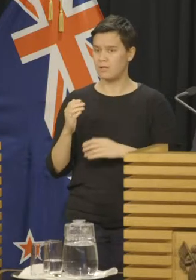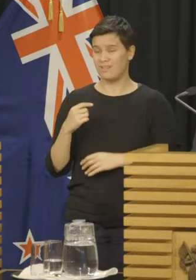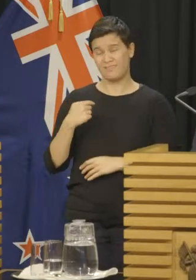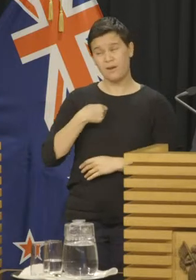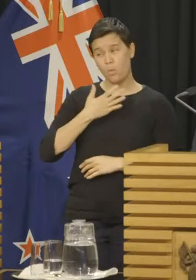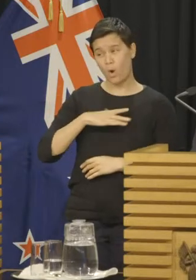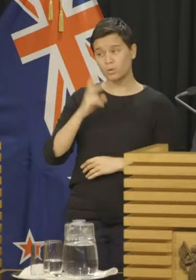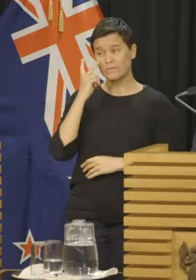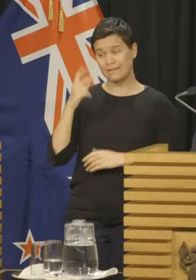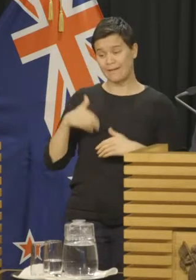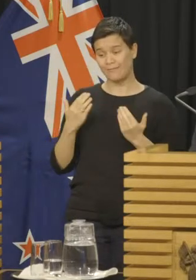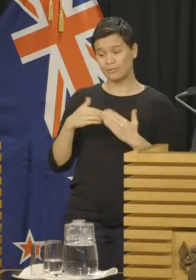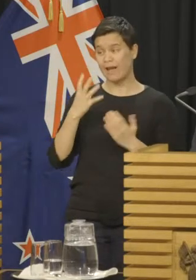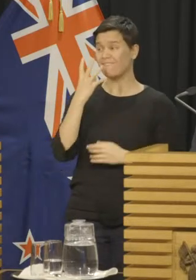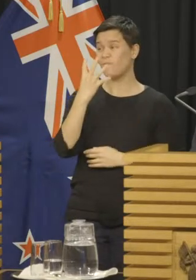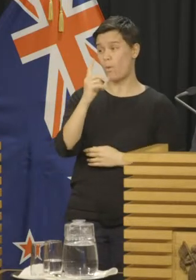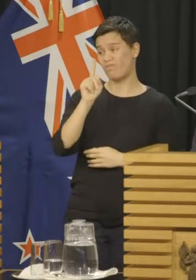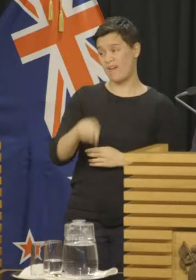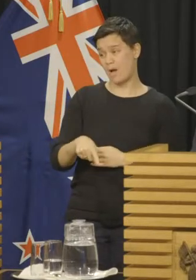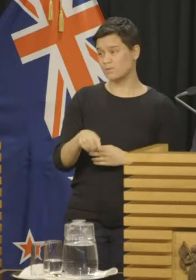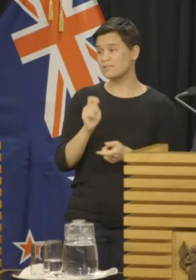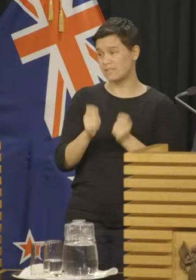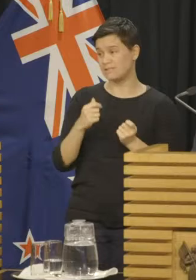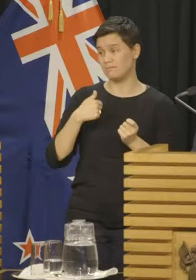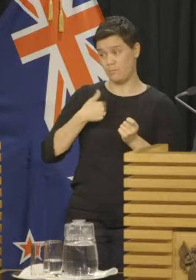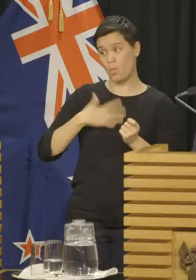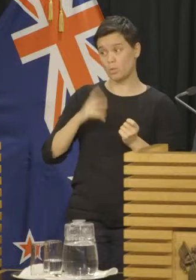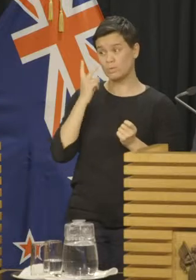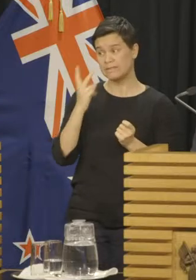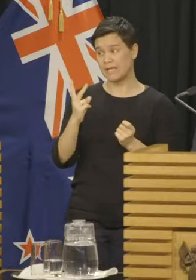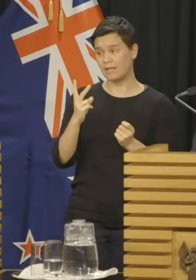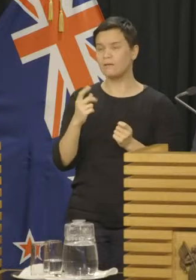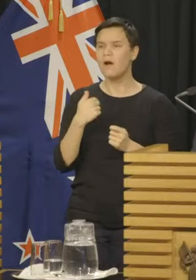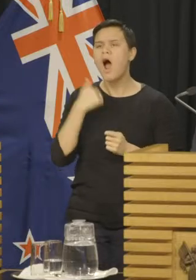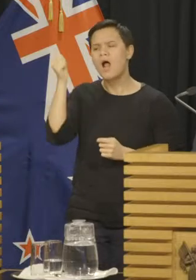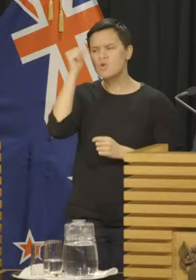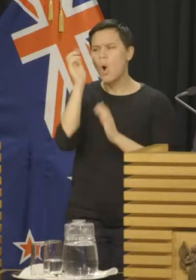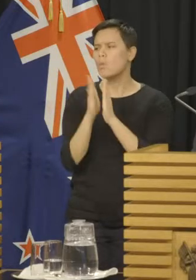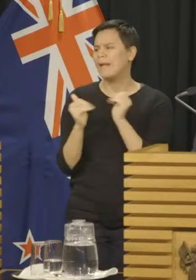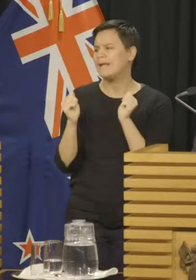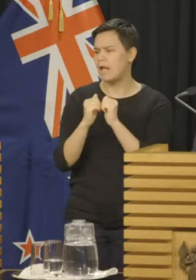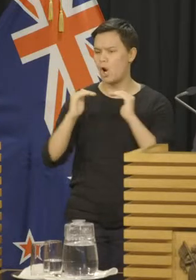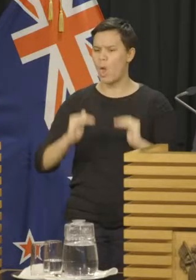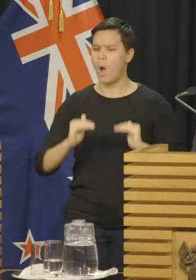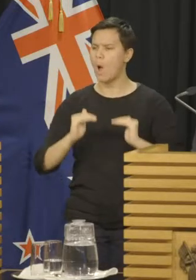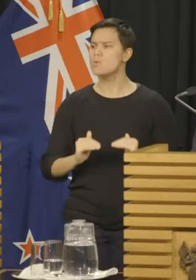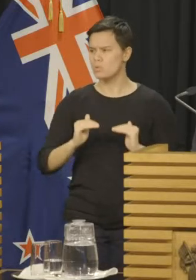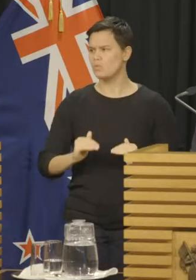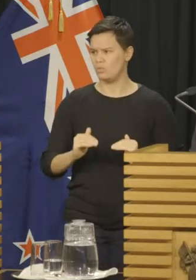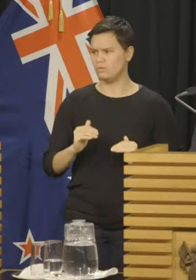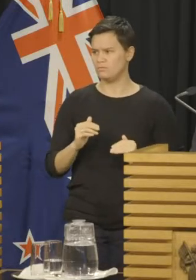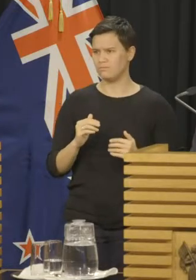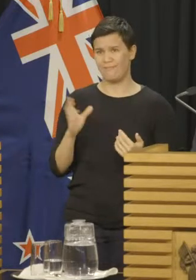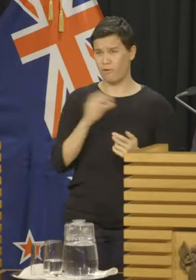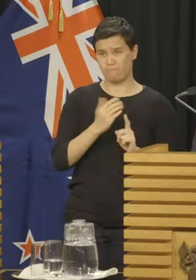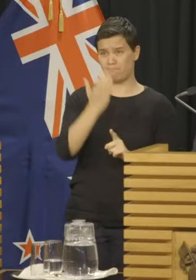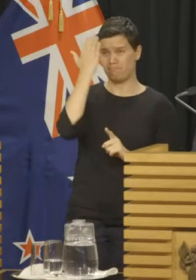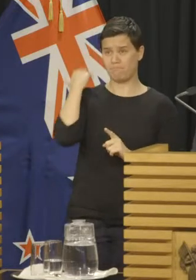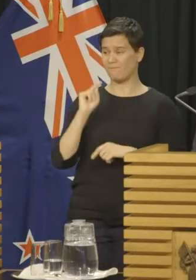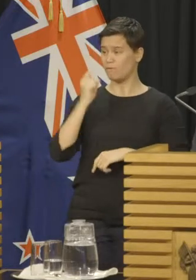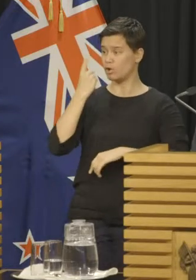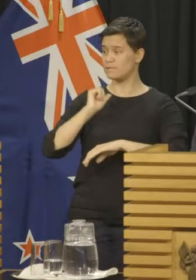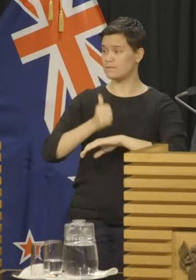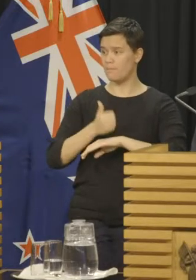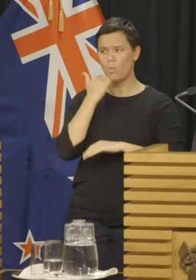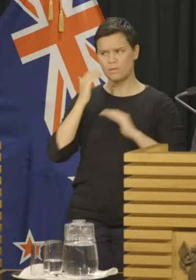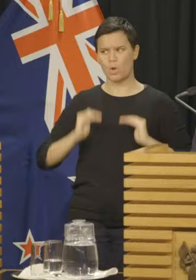minimum 4,000 tests a day. I do acknowledge that it goes down on the weekends, and it has ever since we started doing COVID testing. But during the